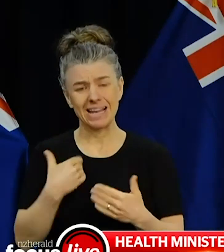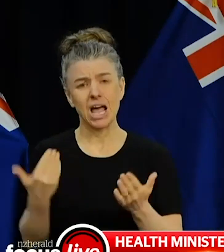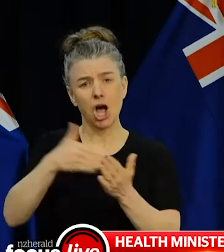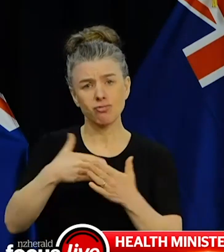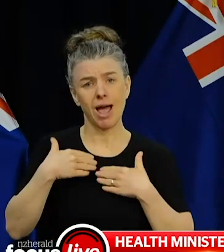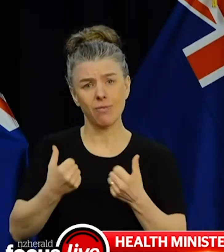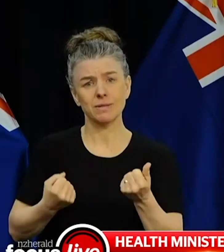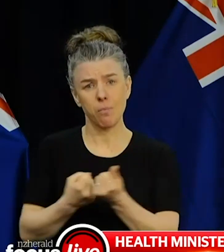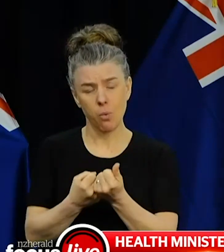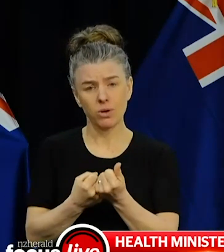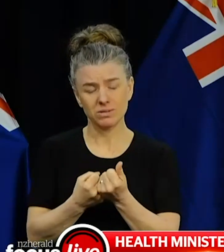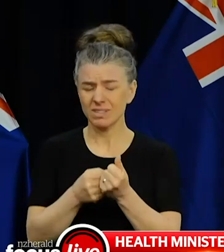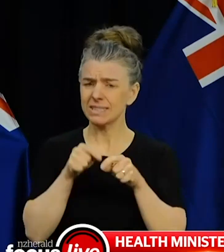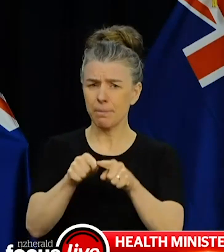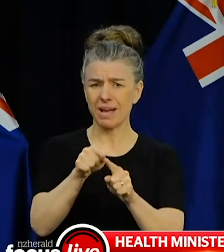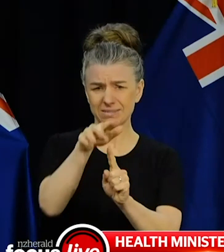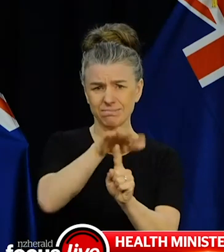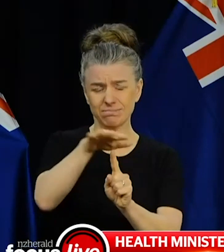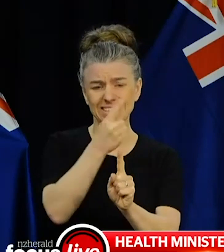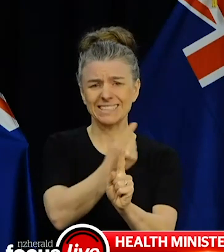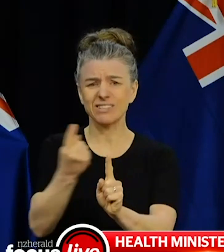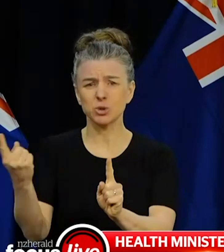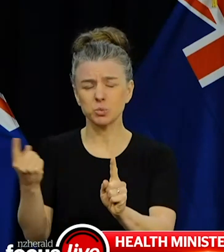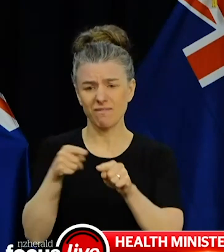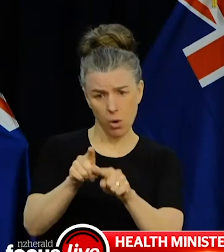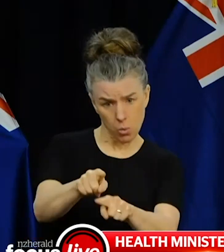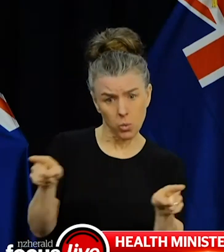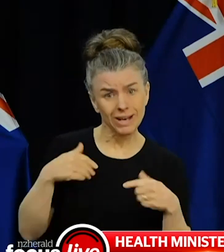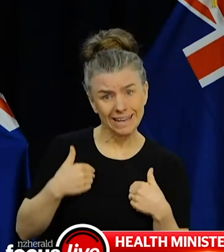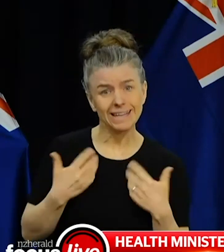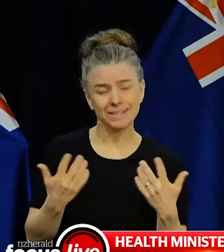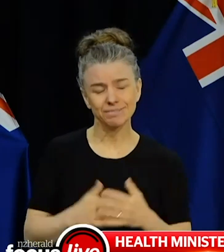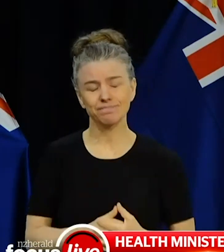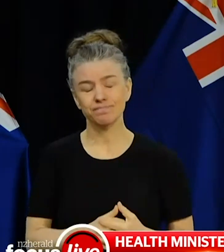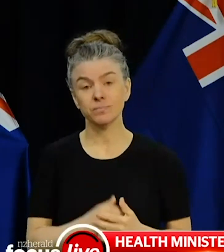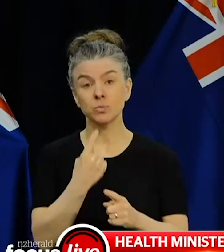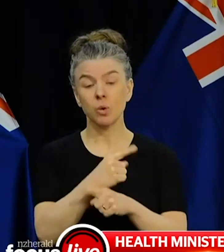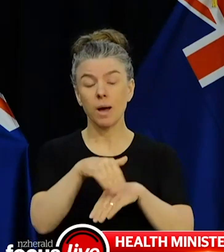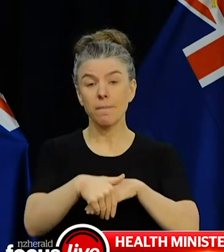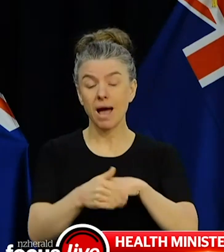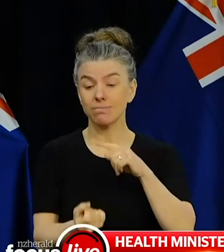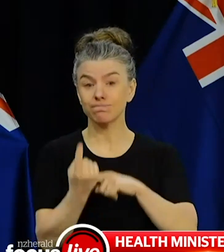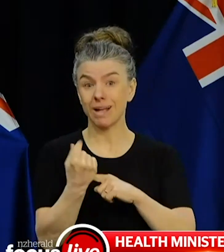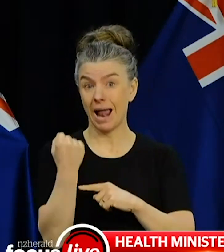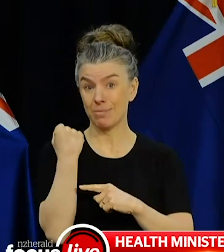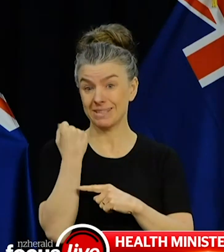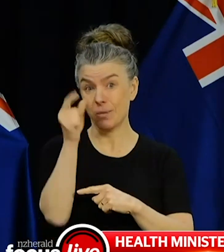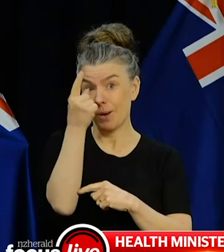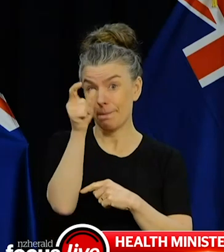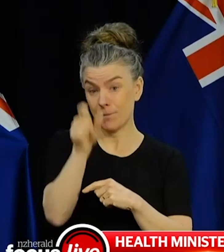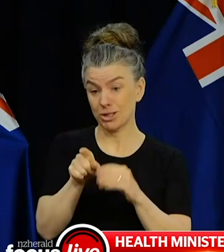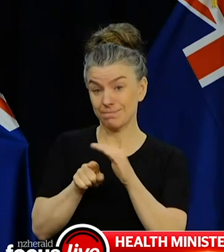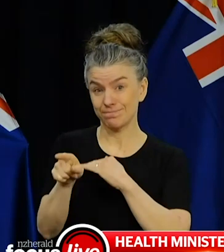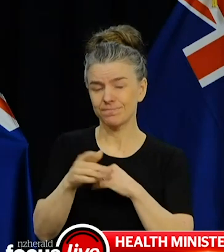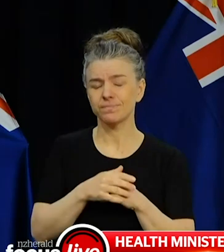is provided on a case-by-case basis as required. In relation to the incident in Hamilton, Air